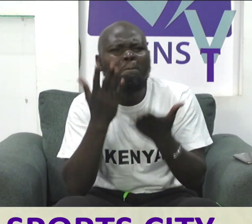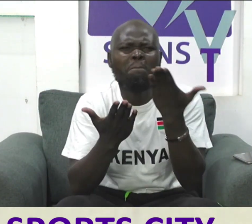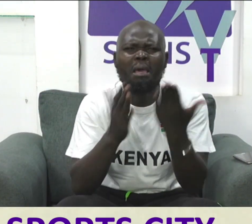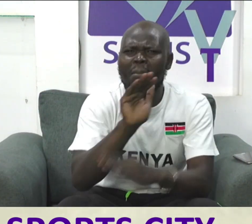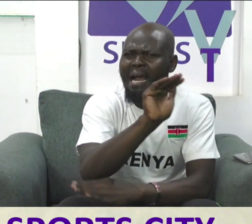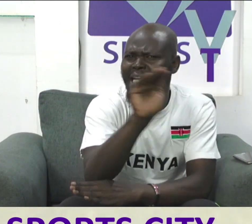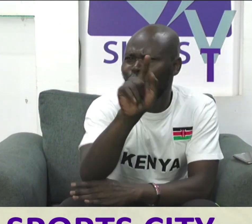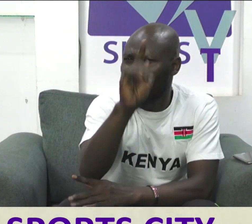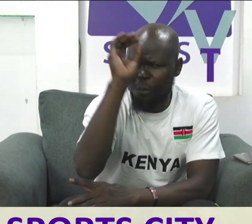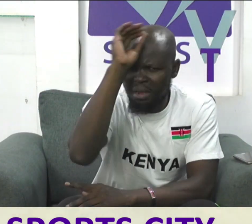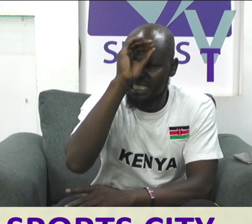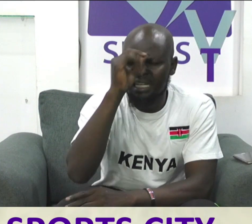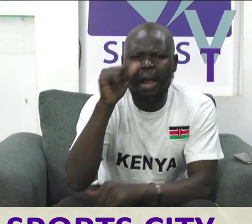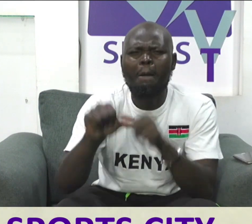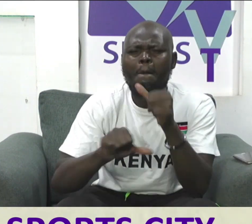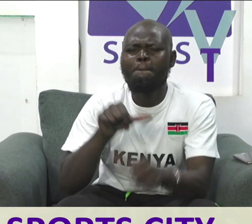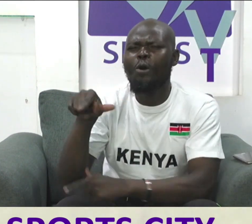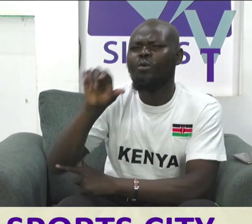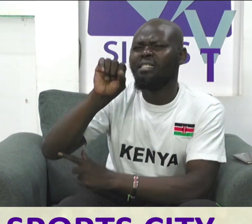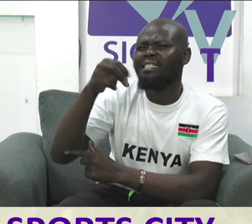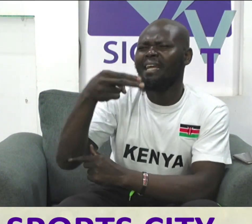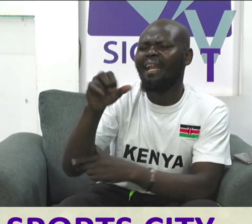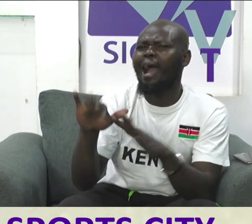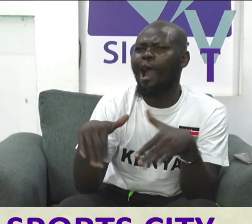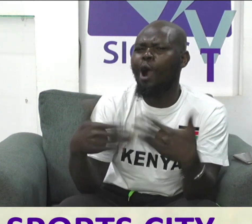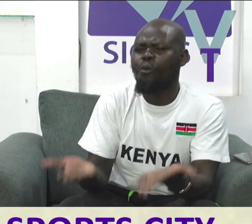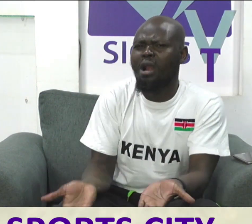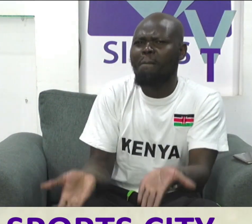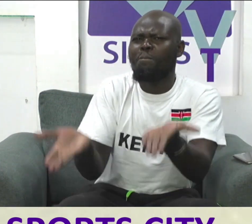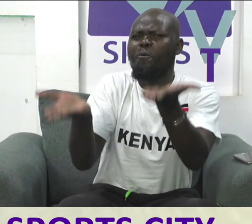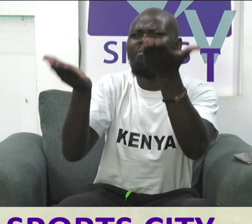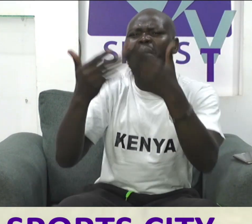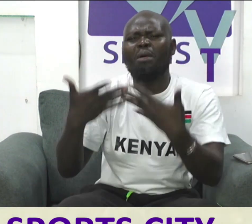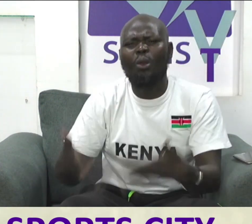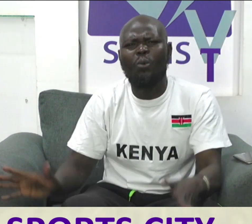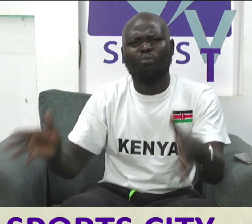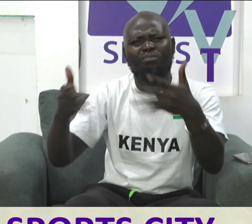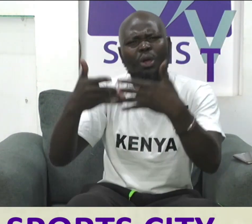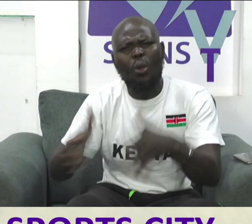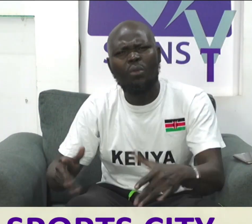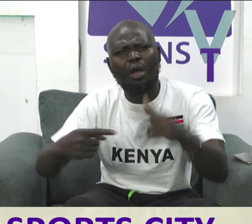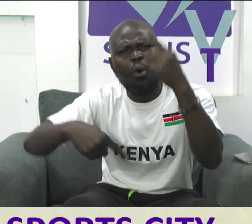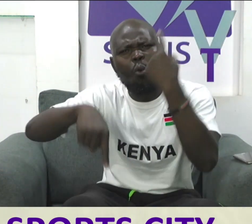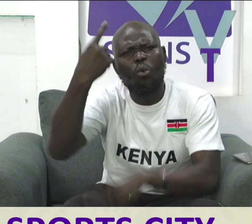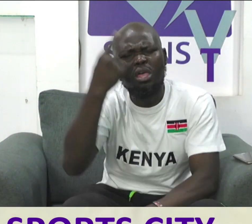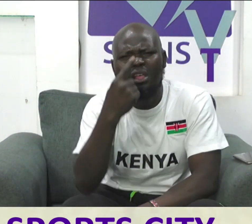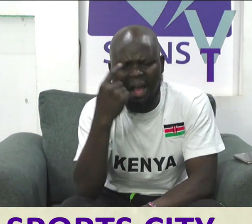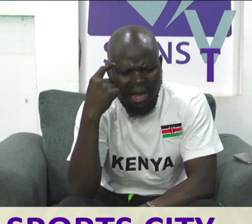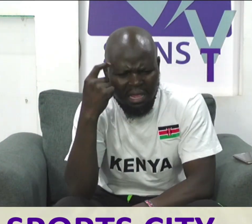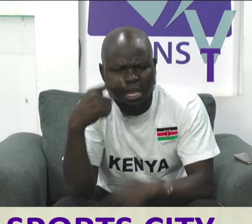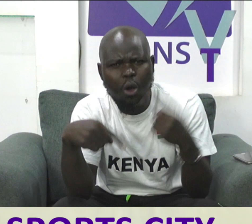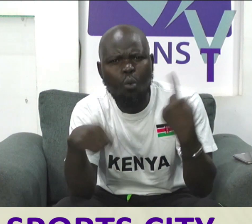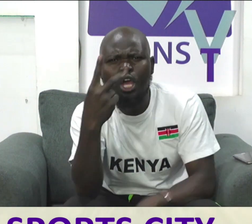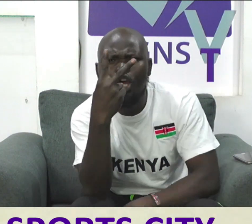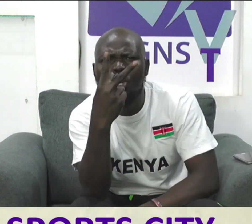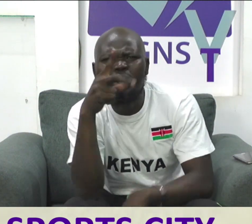some trainings. So kindly send in your opinions on how they can improve, because they've really